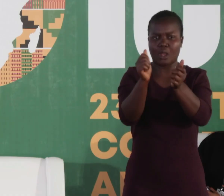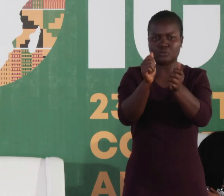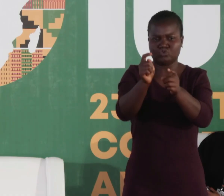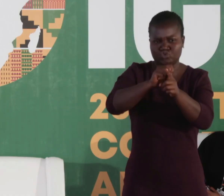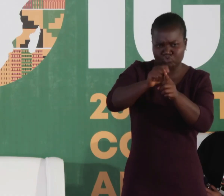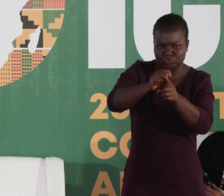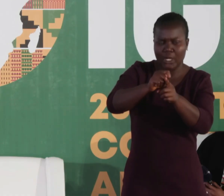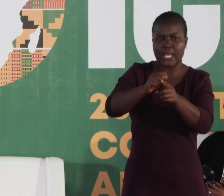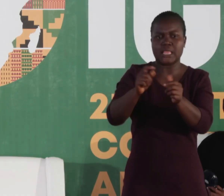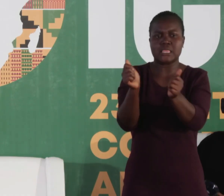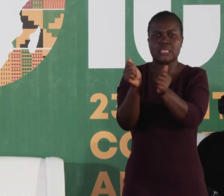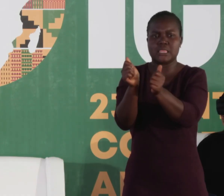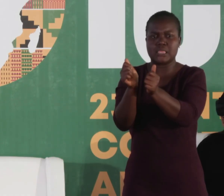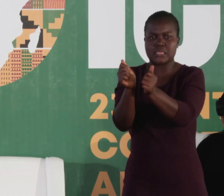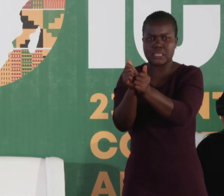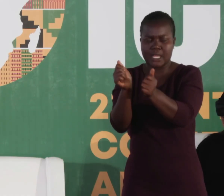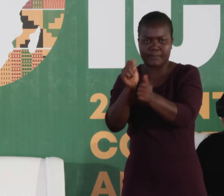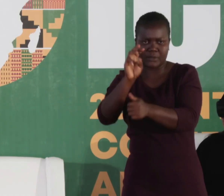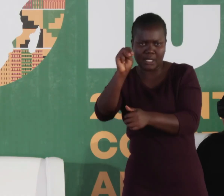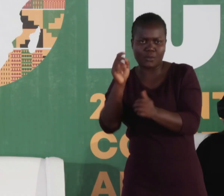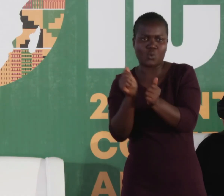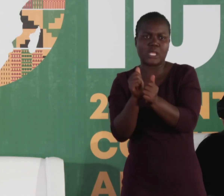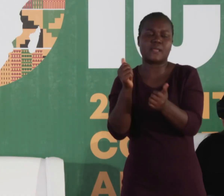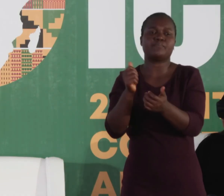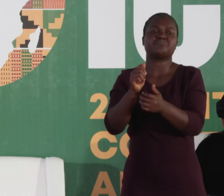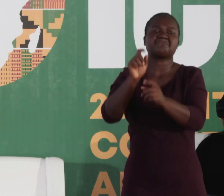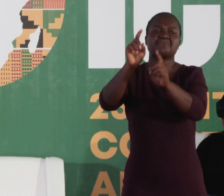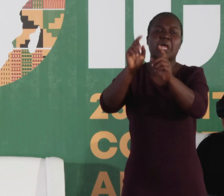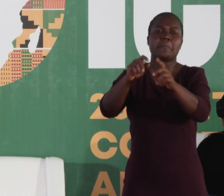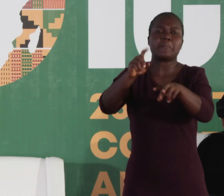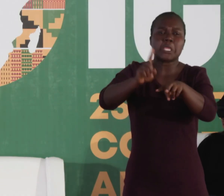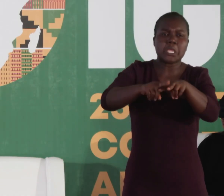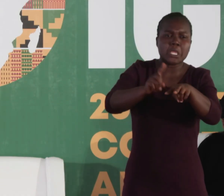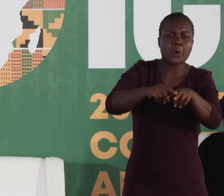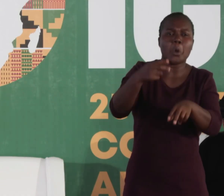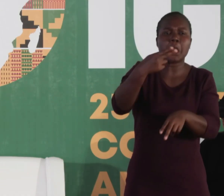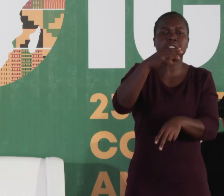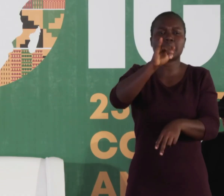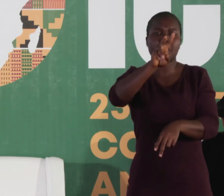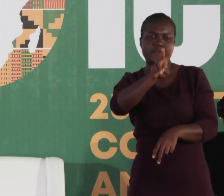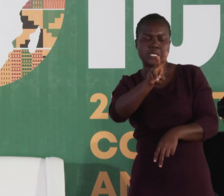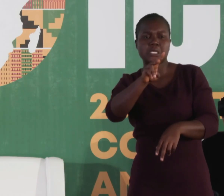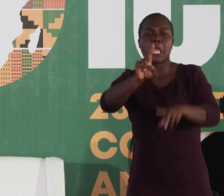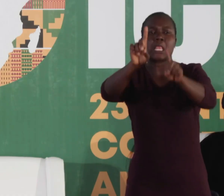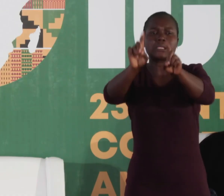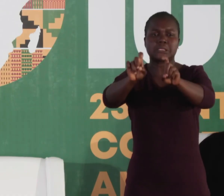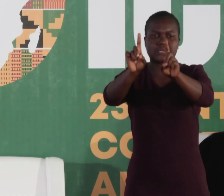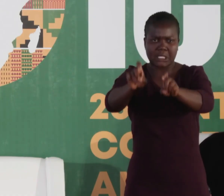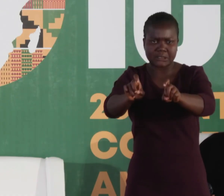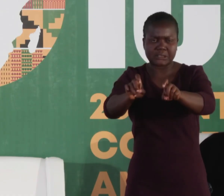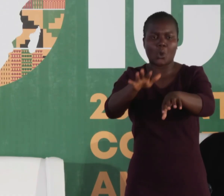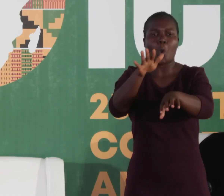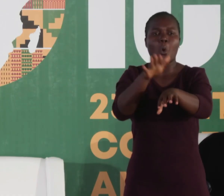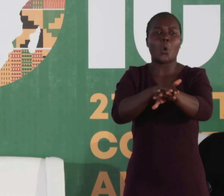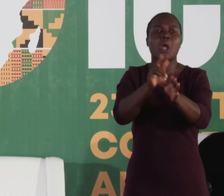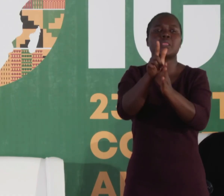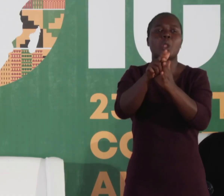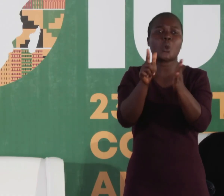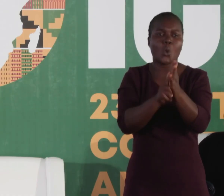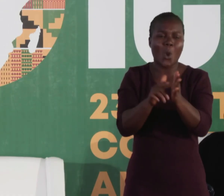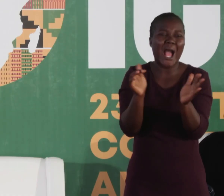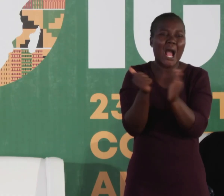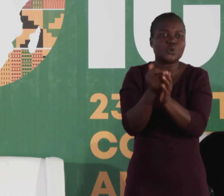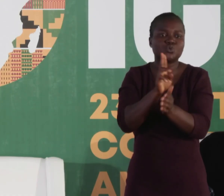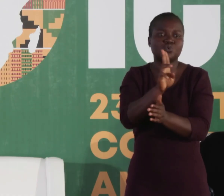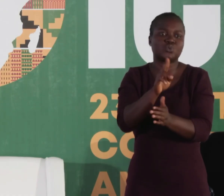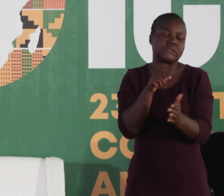HIV testing by Ministry of Health. They were also trained by study staff on the protocol itself, how to implement it,